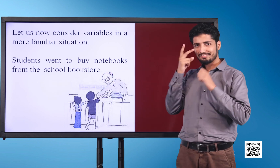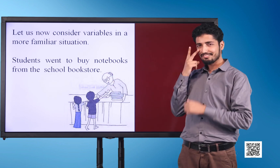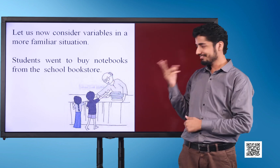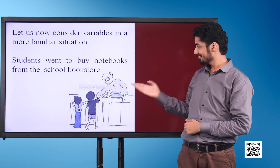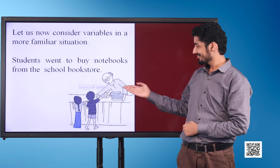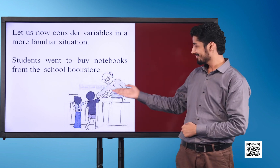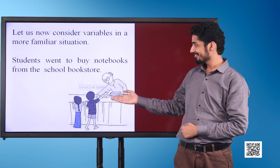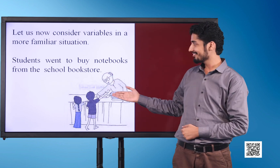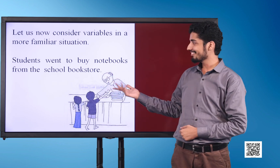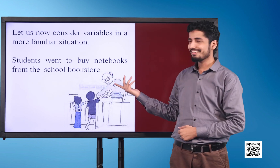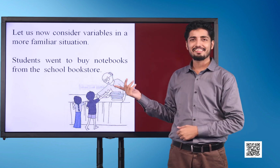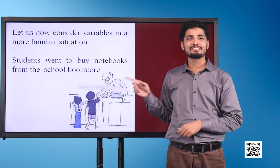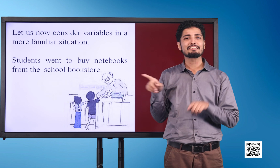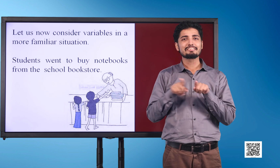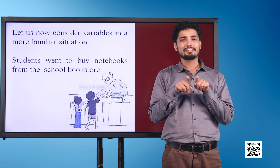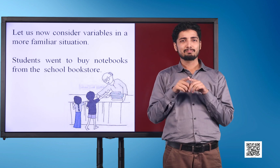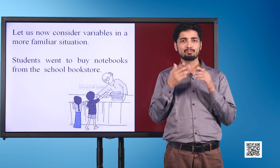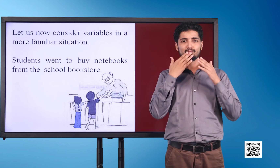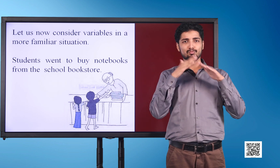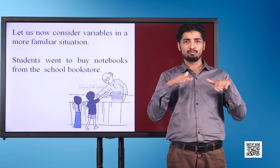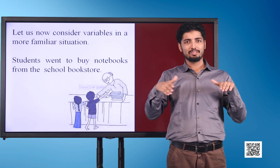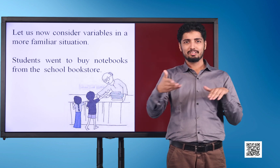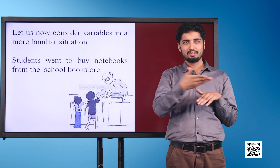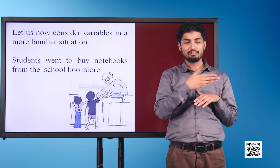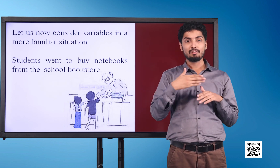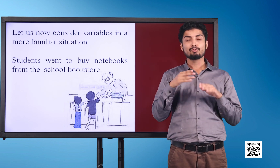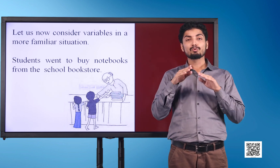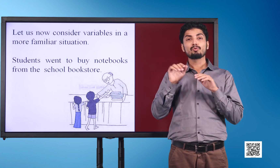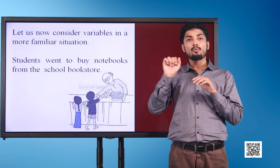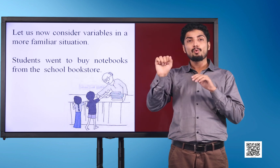Students went to buy notebooks from the school bookstore.